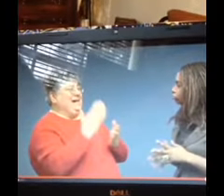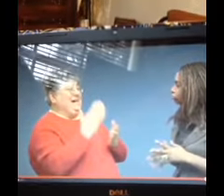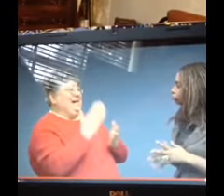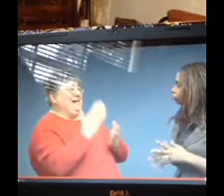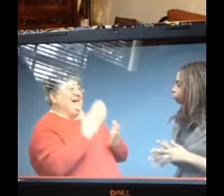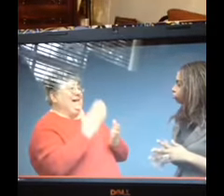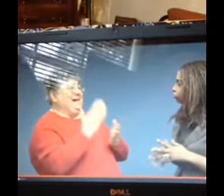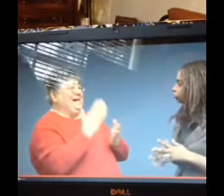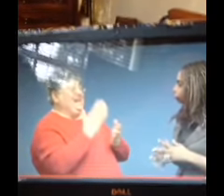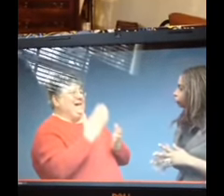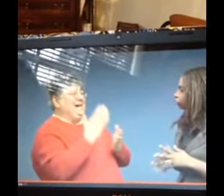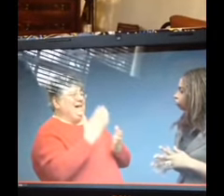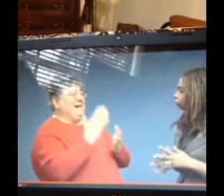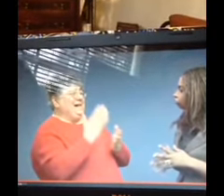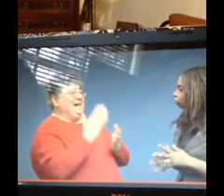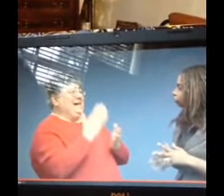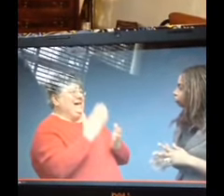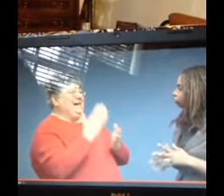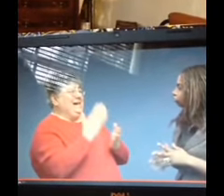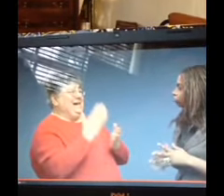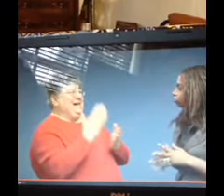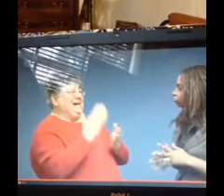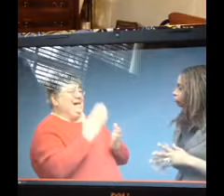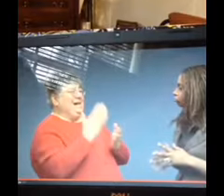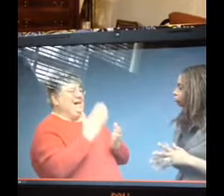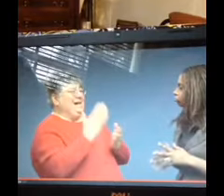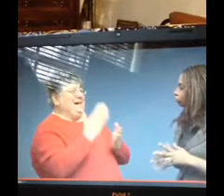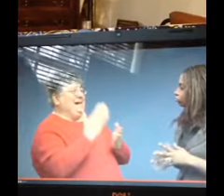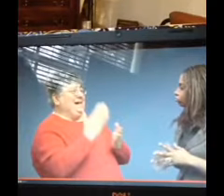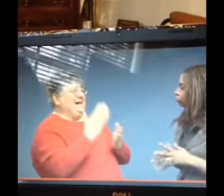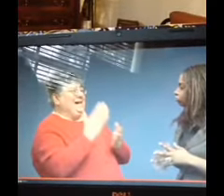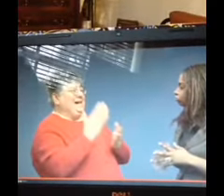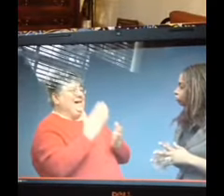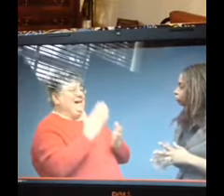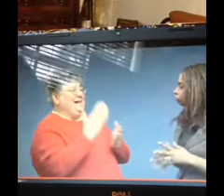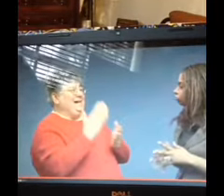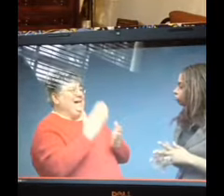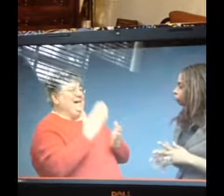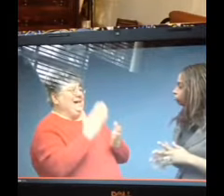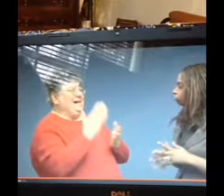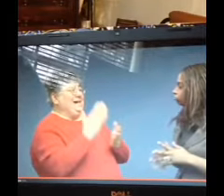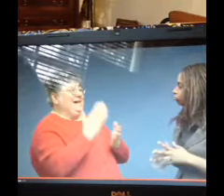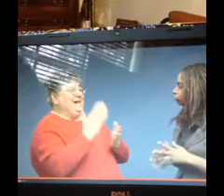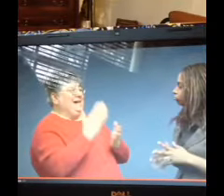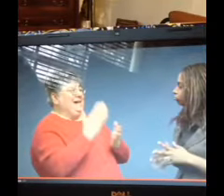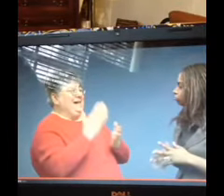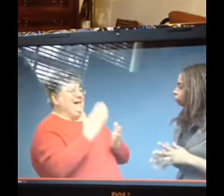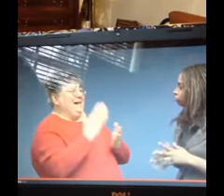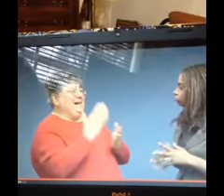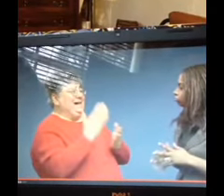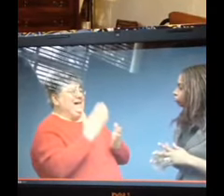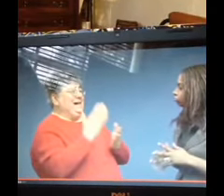But now I'm completely deaf, and I just use the teleprompter. It's a lot easier now to watch the camera. Oh, Mary,